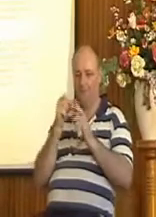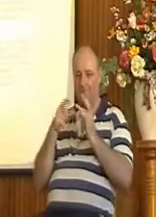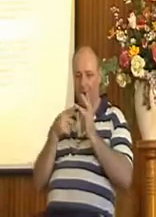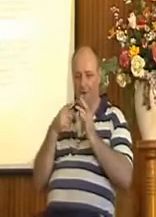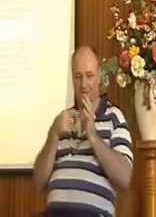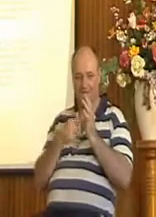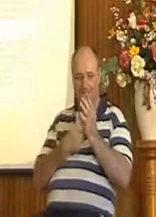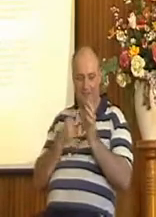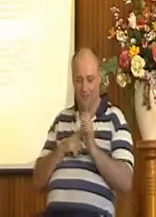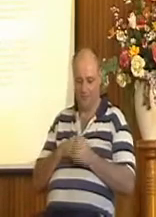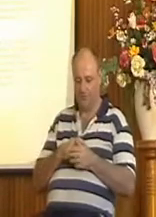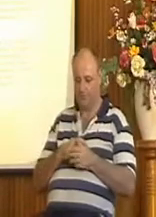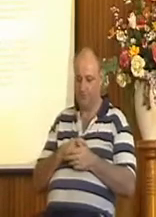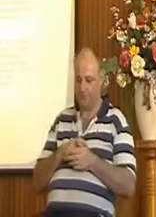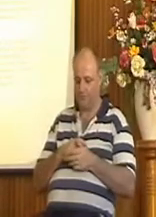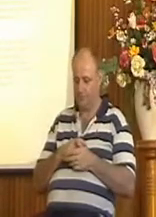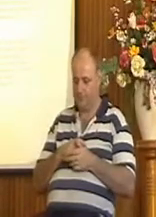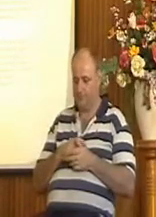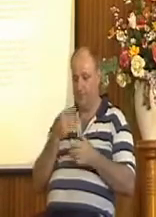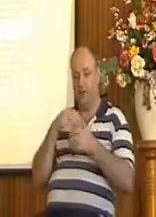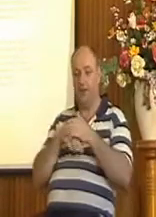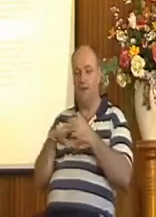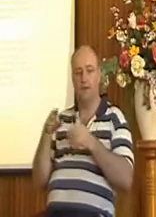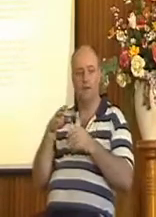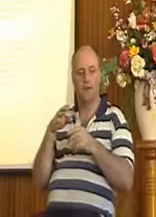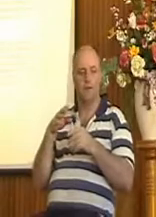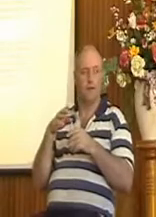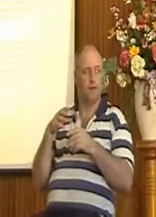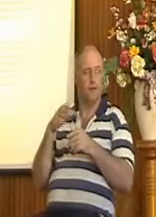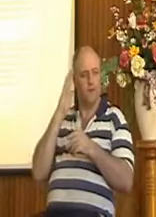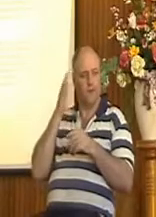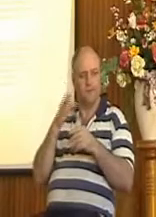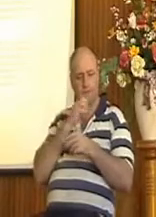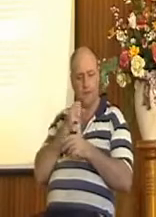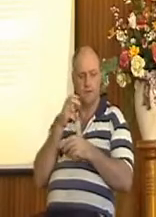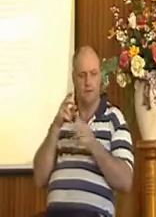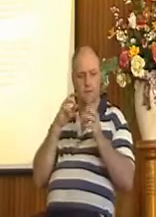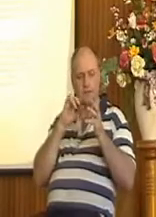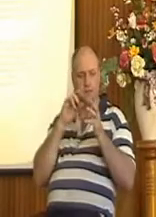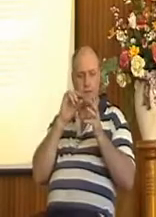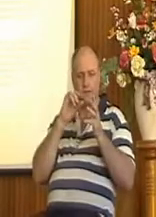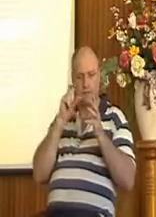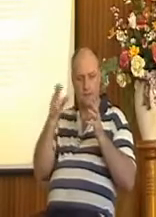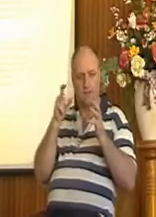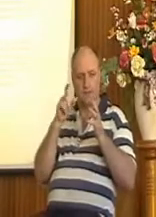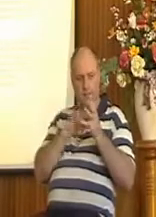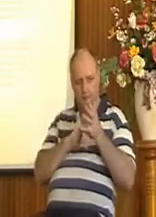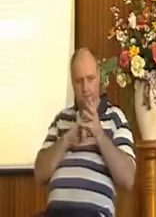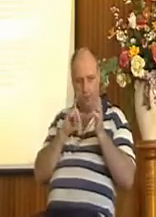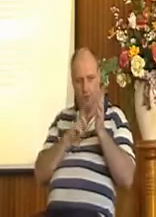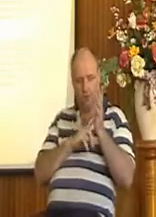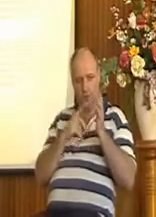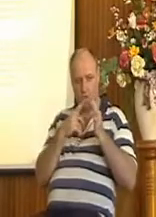C.S. Lewis makes this point at length in one of his books, calling for more poetry in the lives of people.